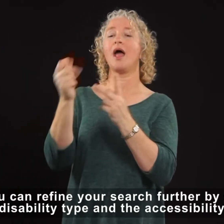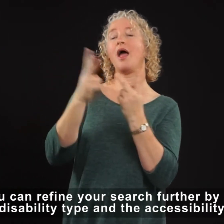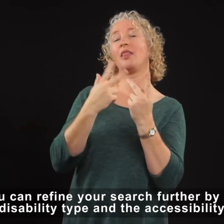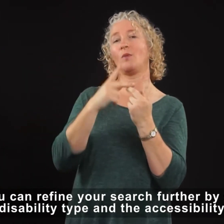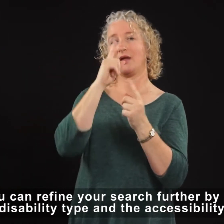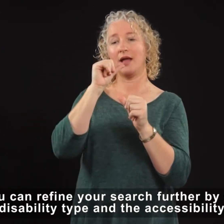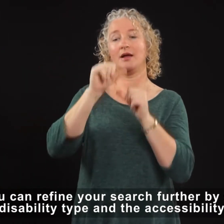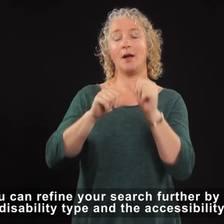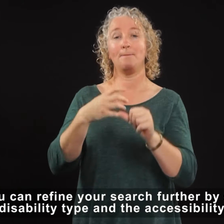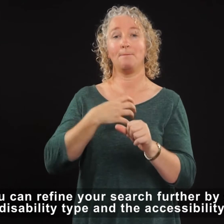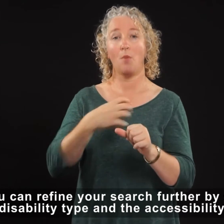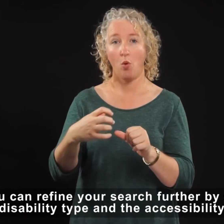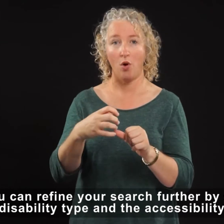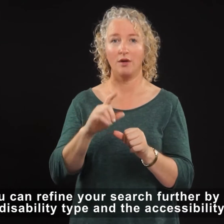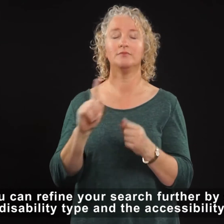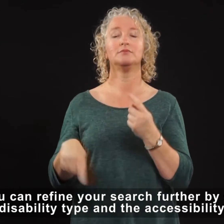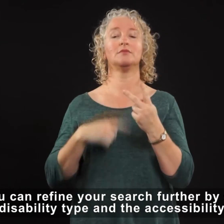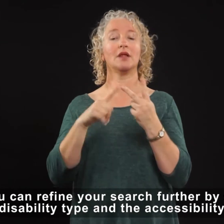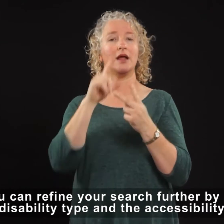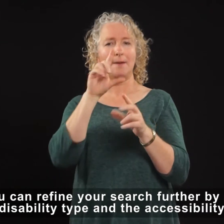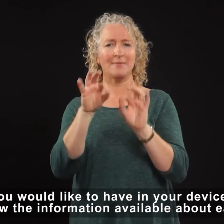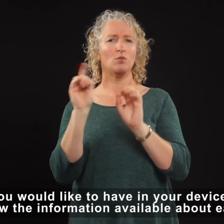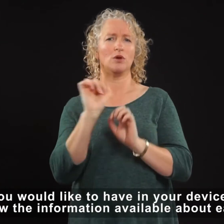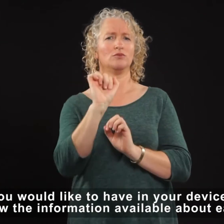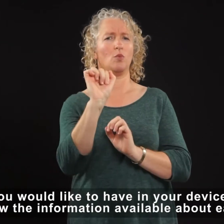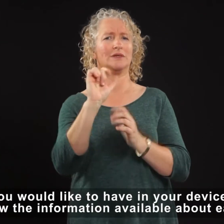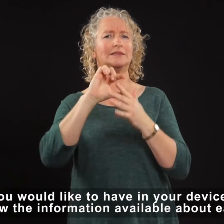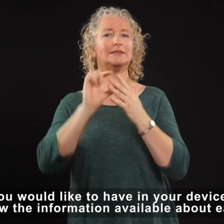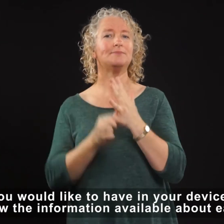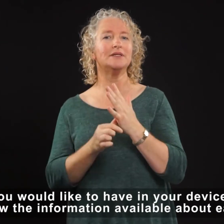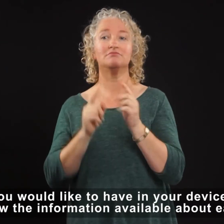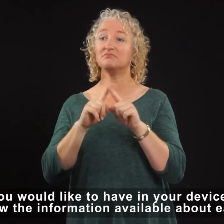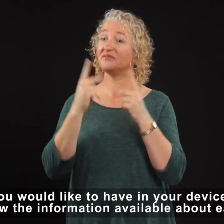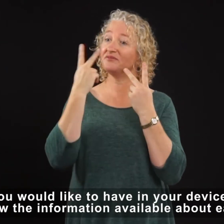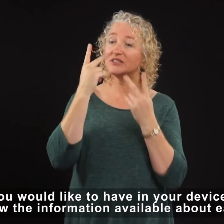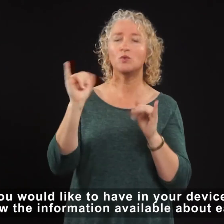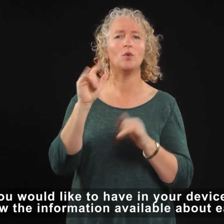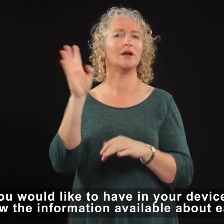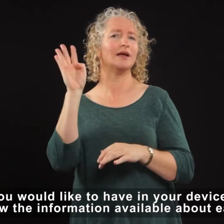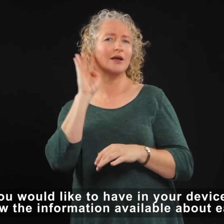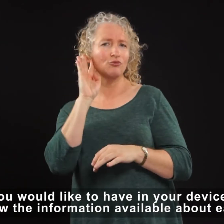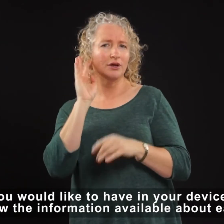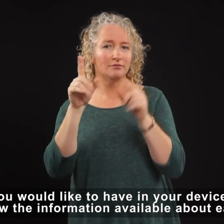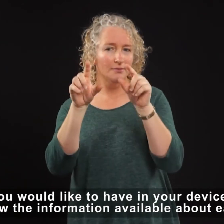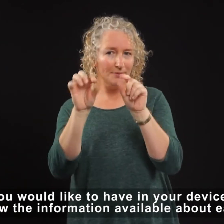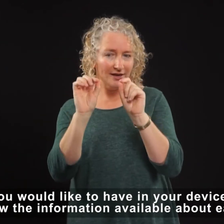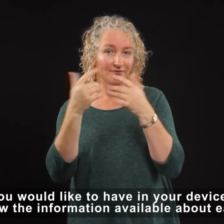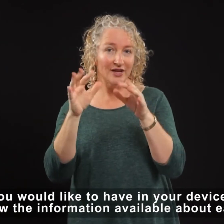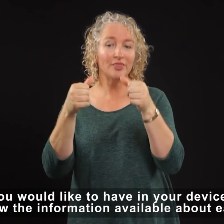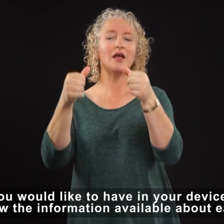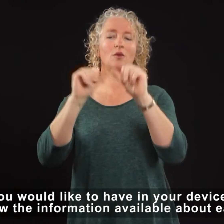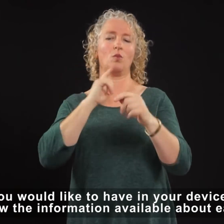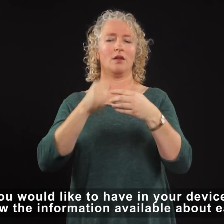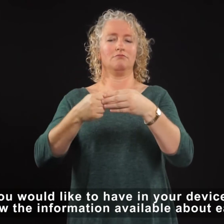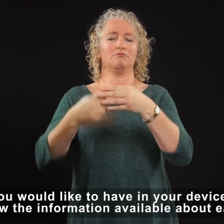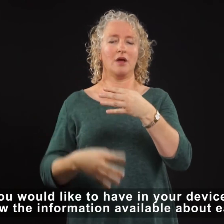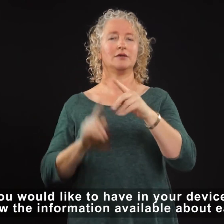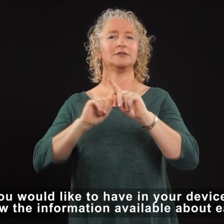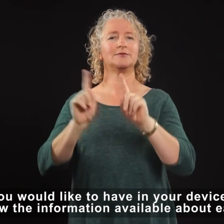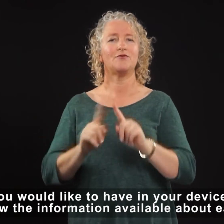type and the accessibility features that you would like to have in your device. You can then view the information available about